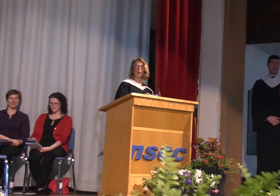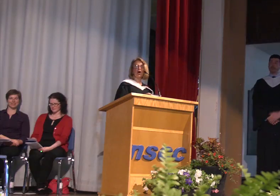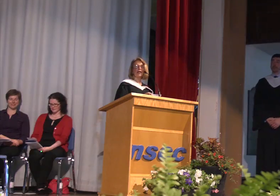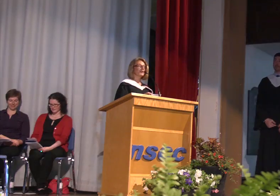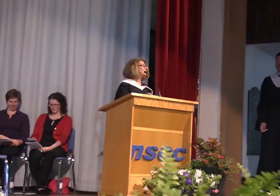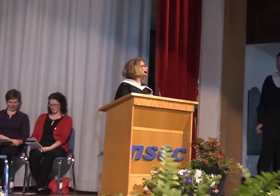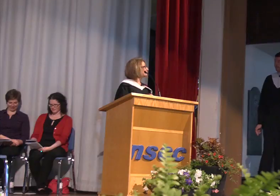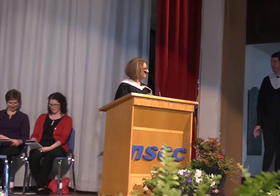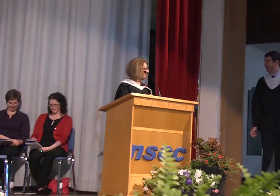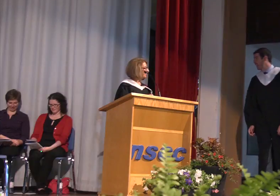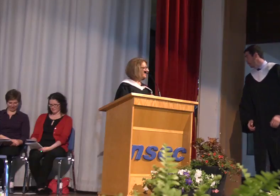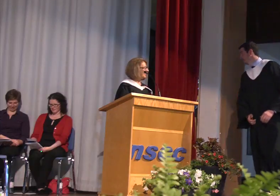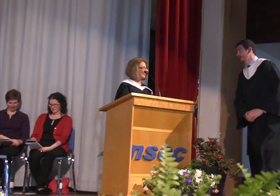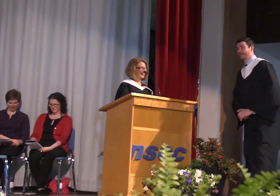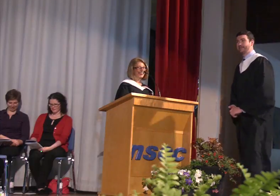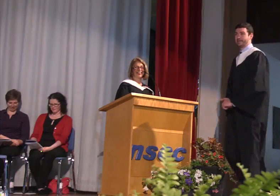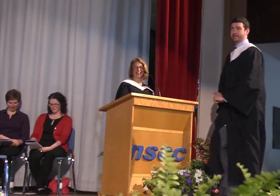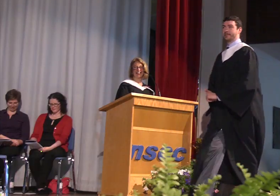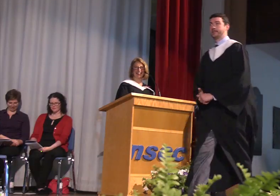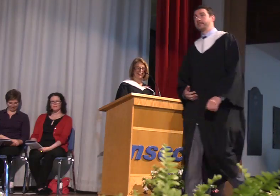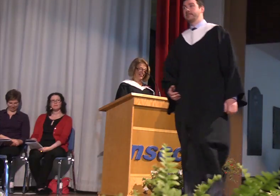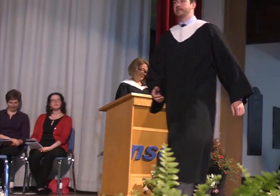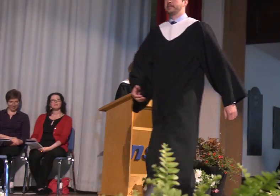Dana O'Brien.